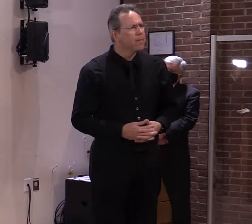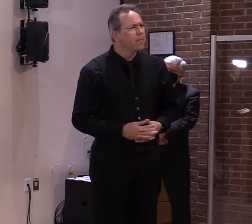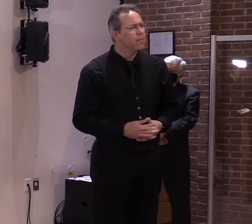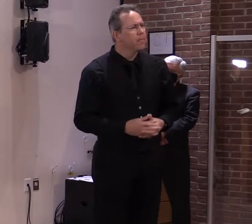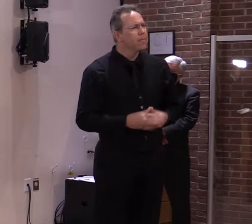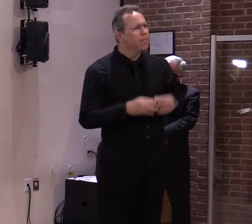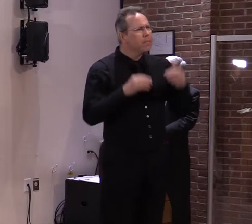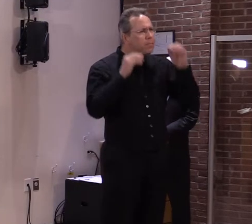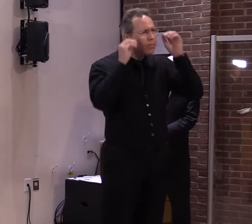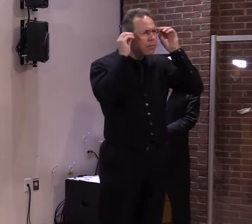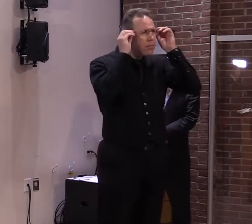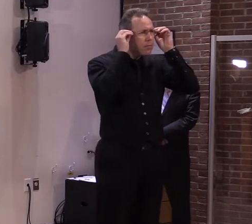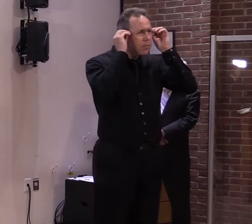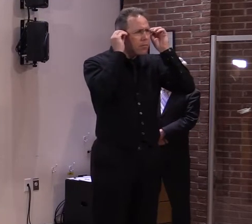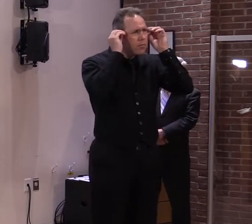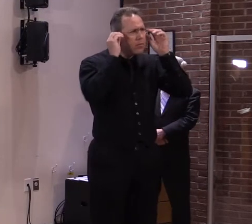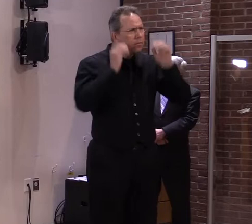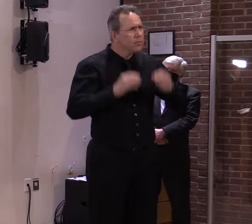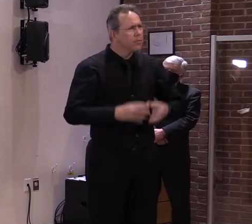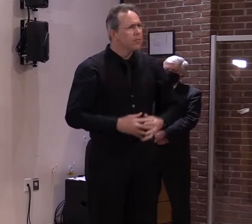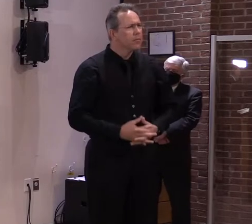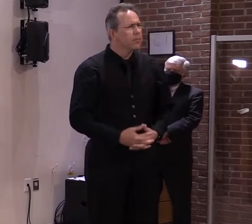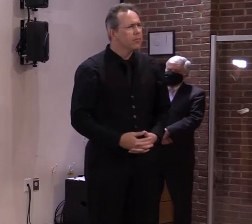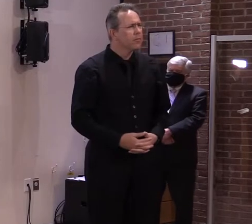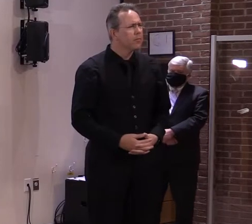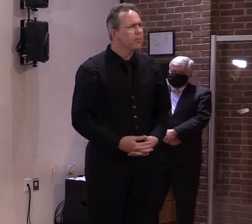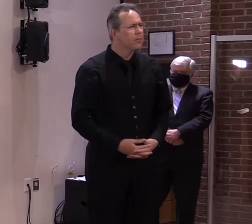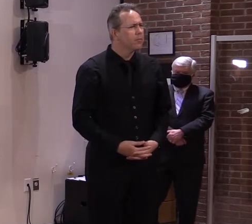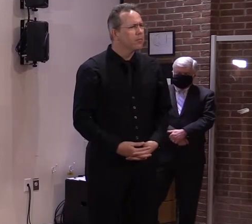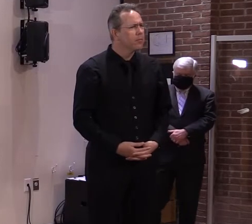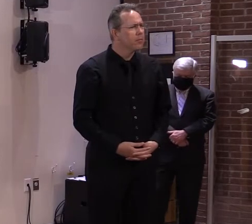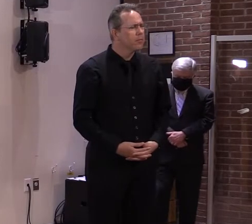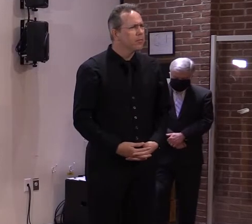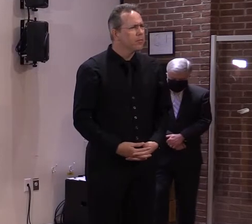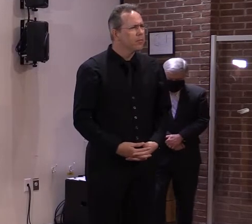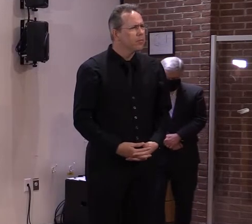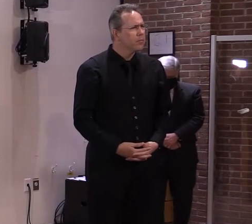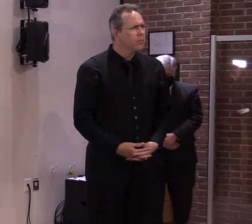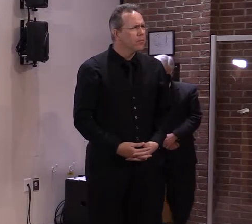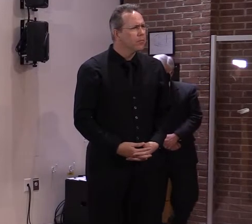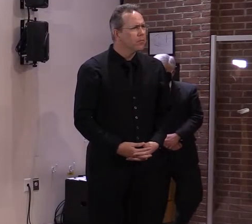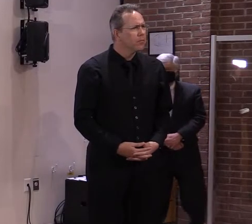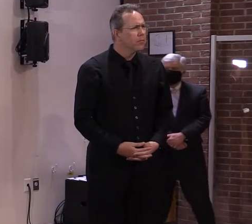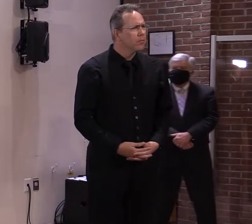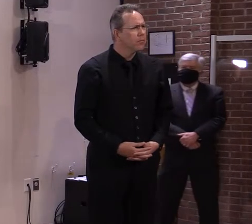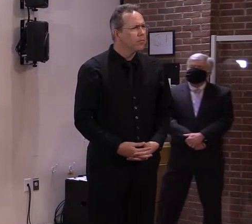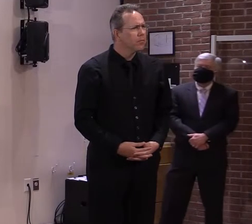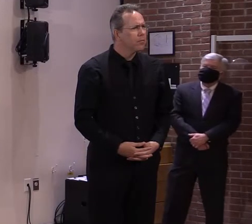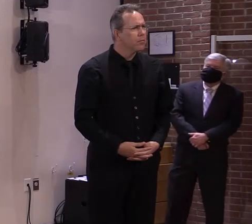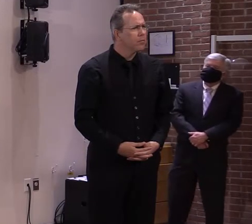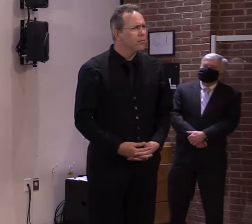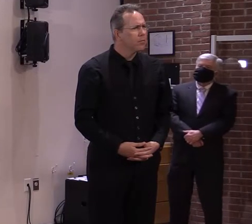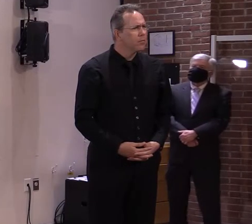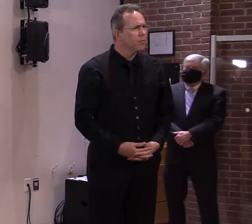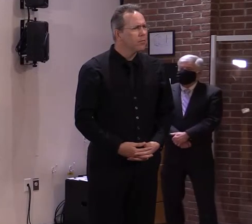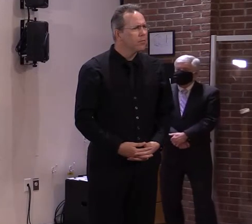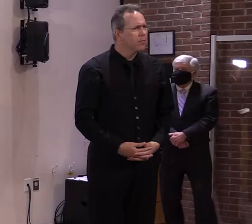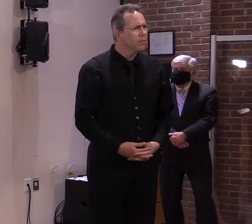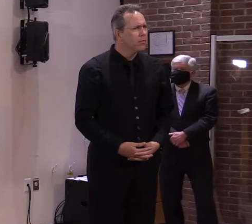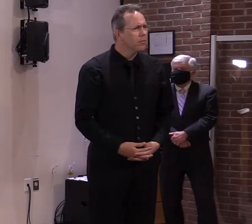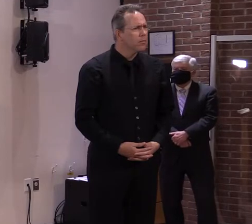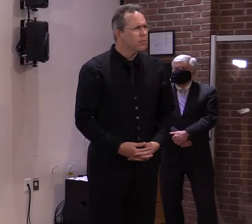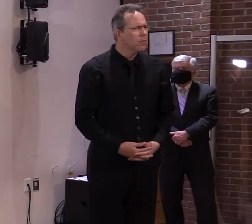Is movement to each incremental step contingent on Vermont hitting